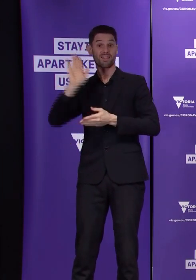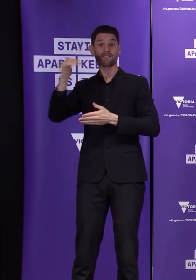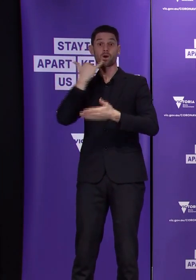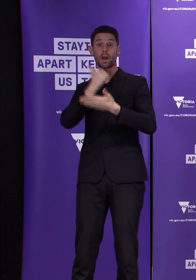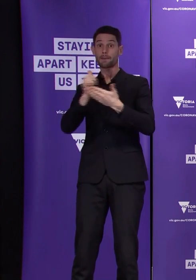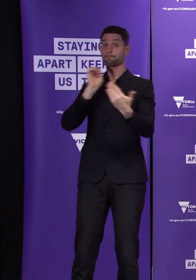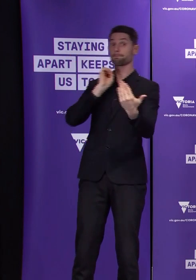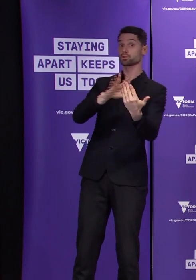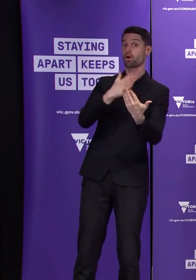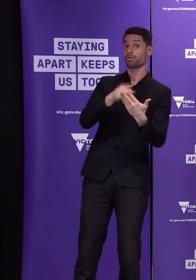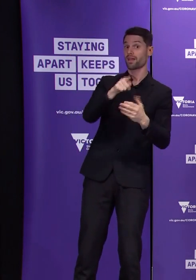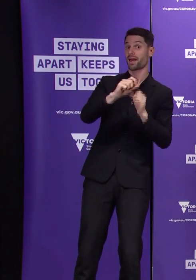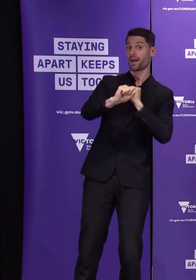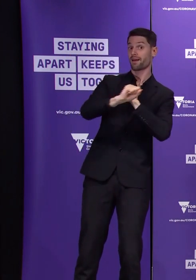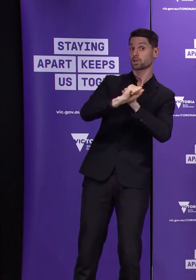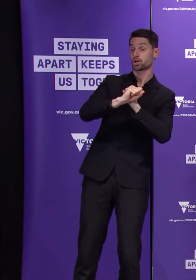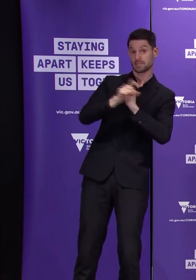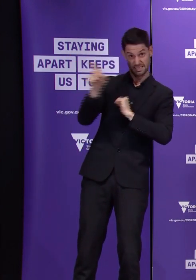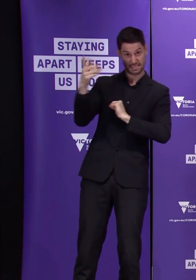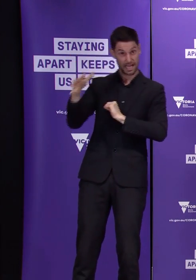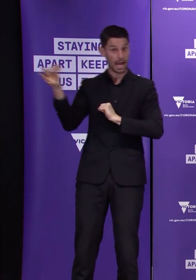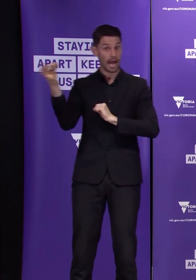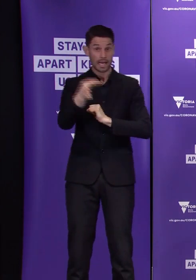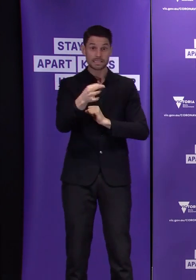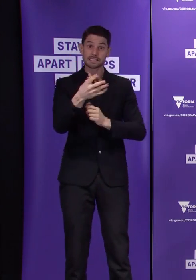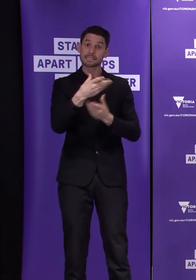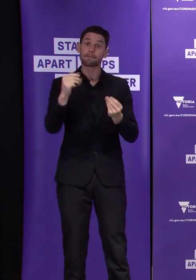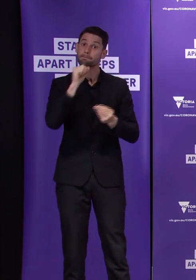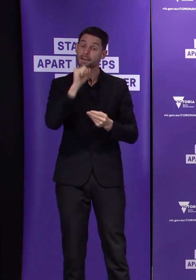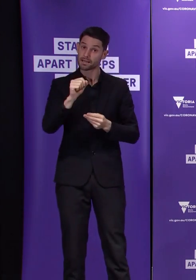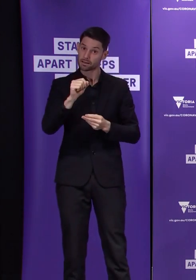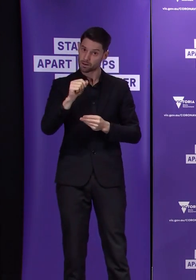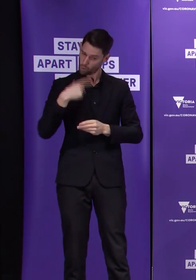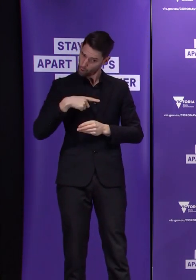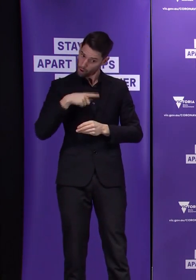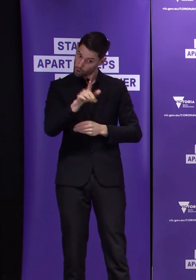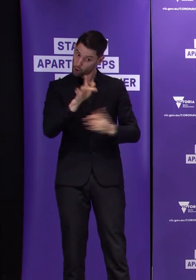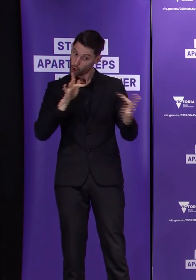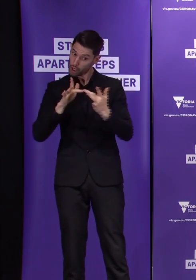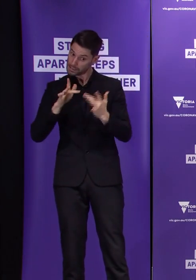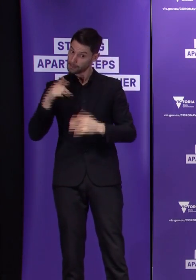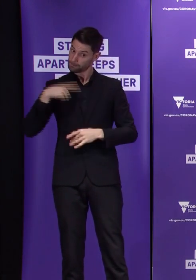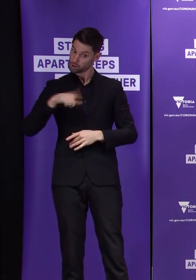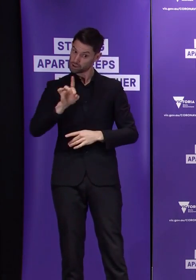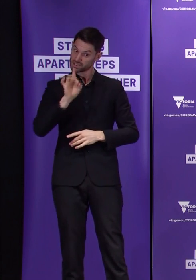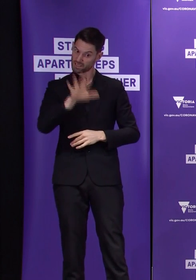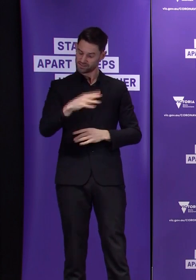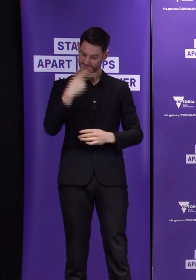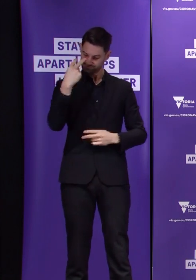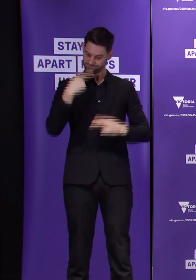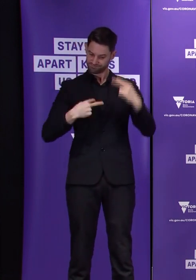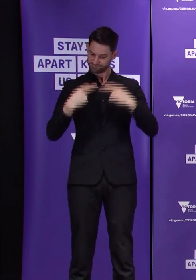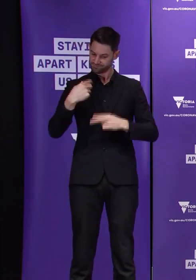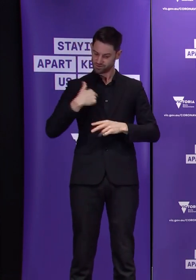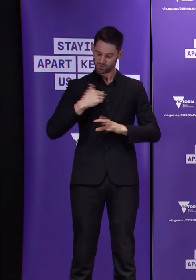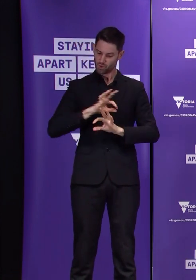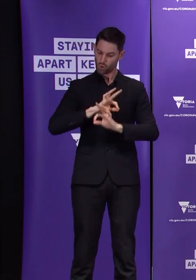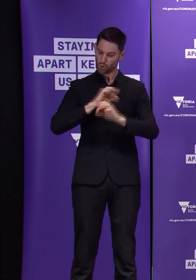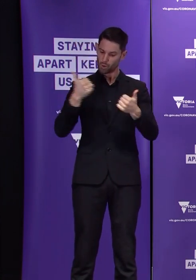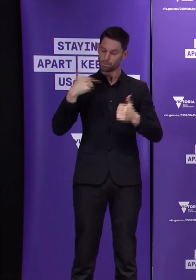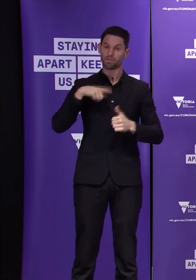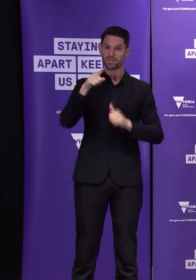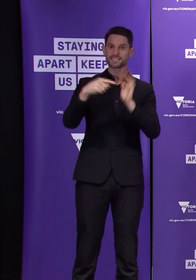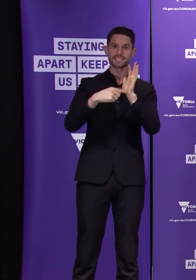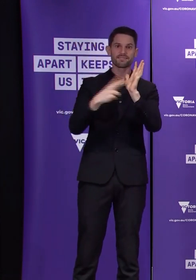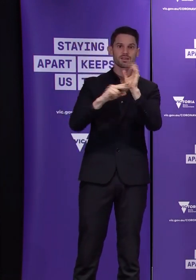that men did reach out on the back of that ad, recognising in that ad their own behaviour. Do you have any statistics at the